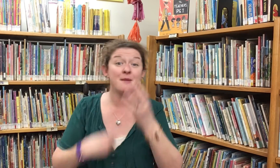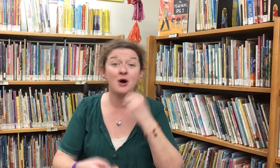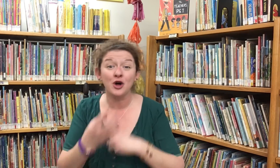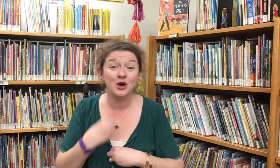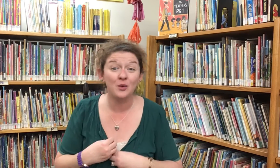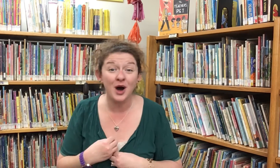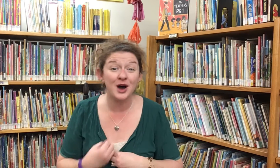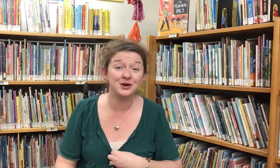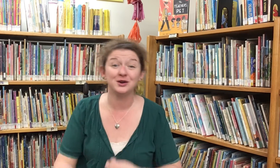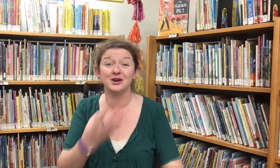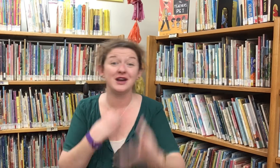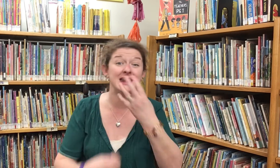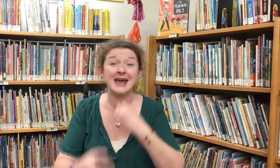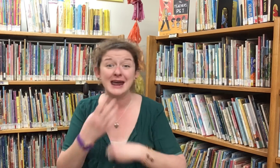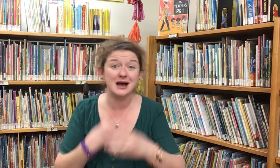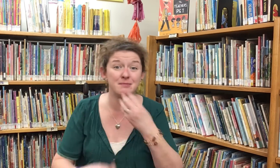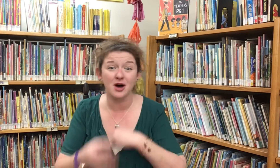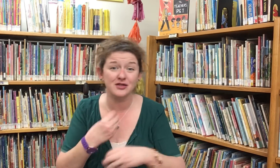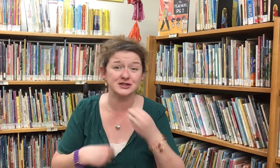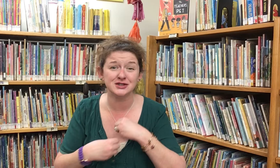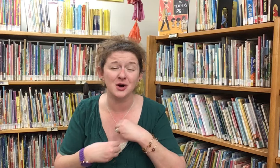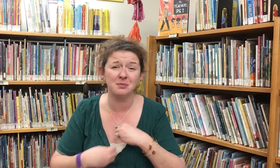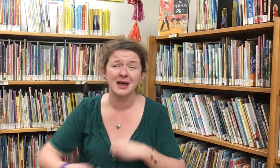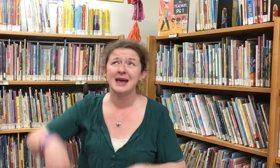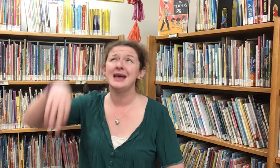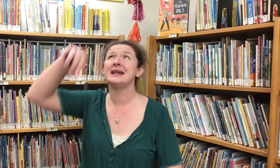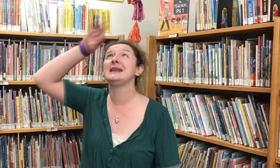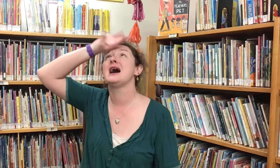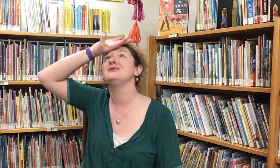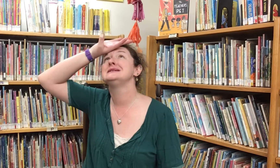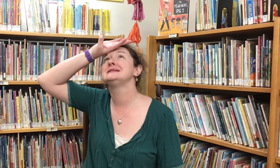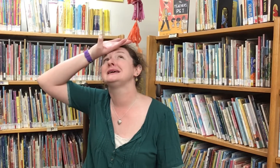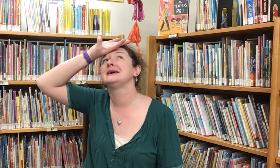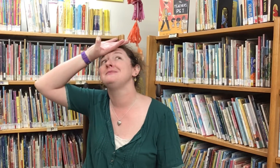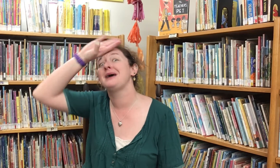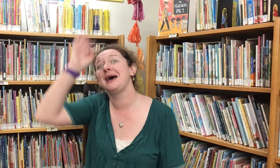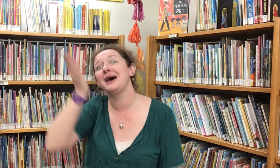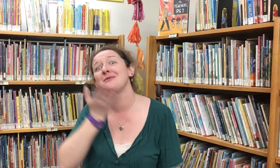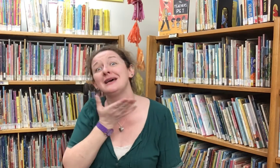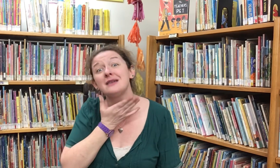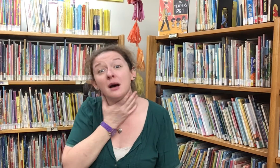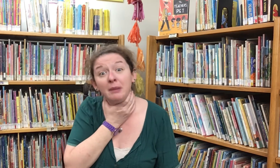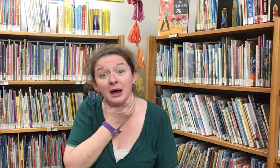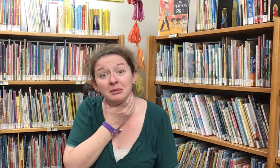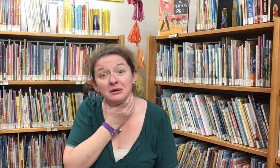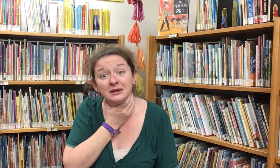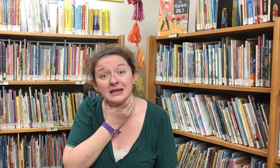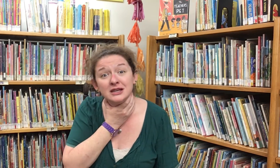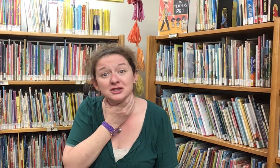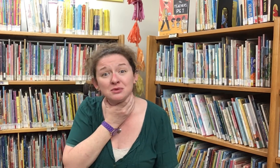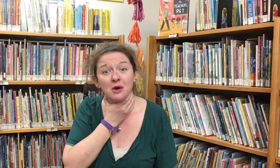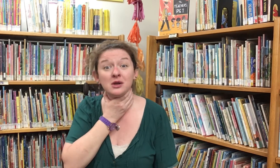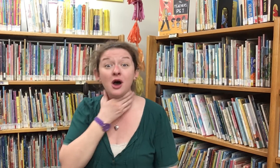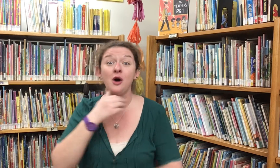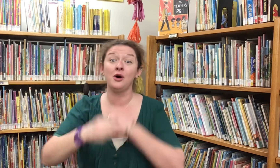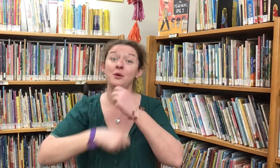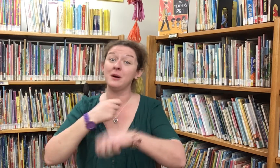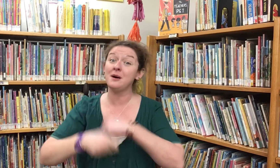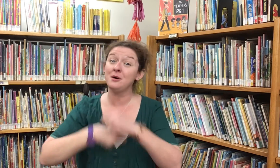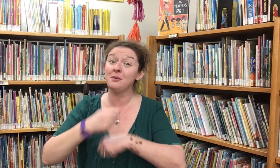the water and ate up all the soap. And now he's sick in bed with a bubble in his throat. Oh, bubble,